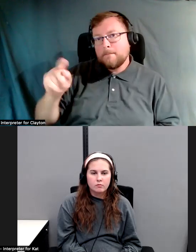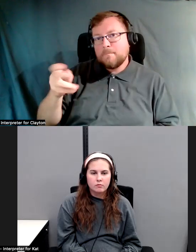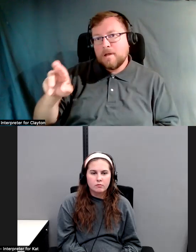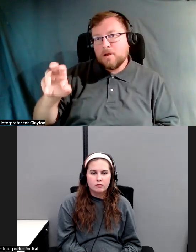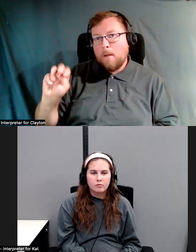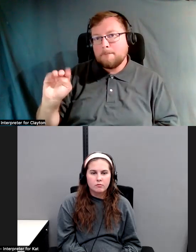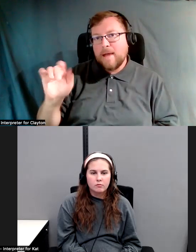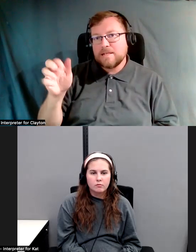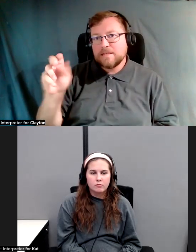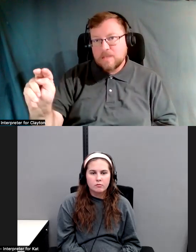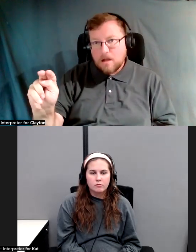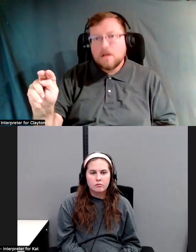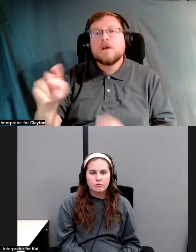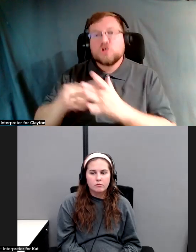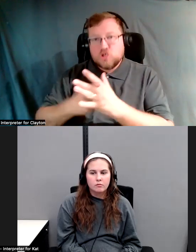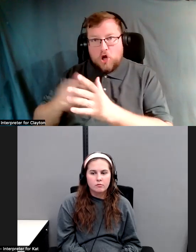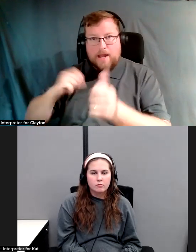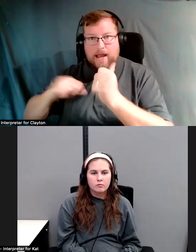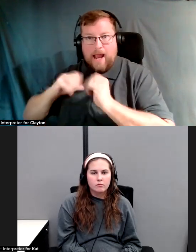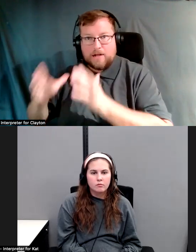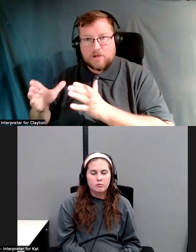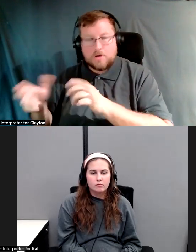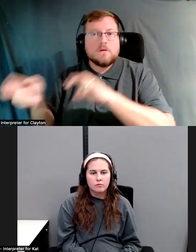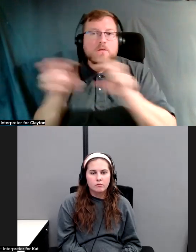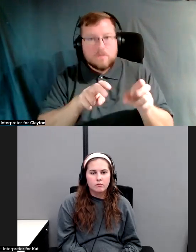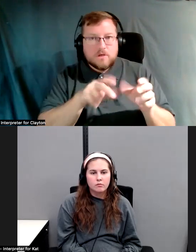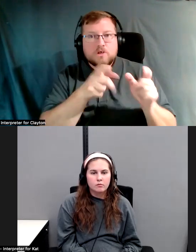acting to directing as well, and Lucy Guest and a few other